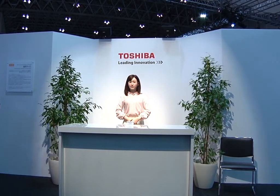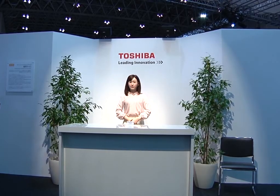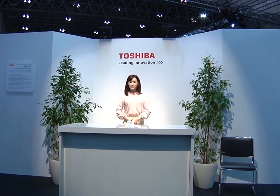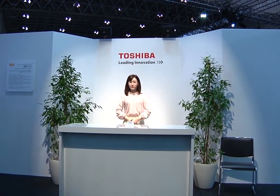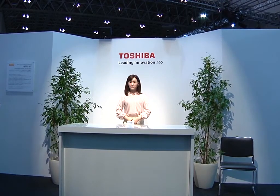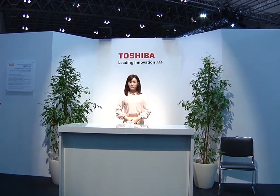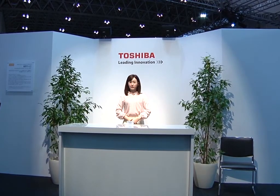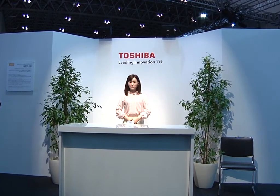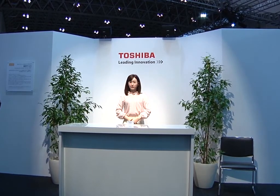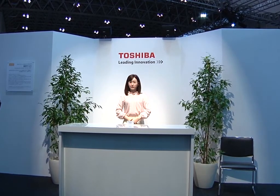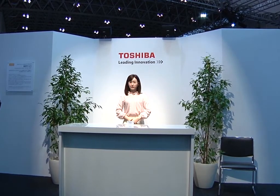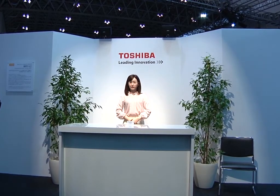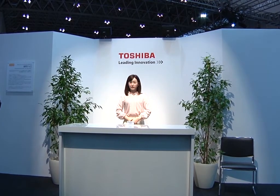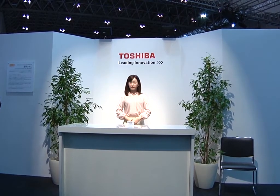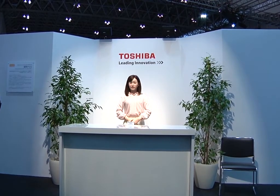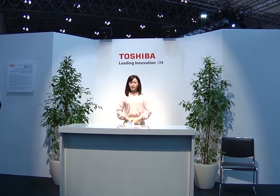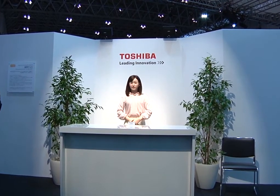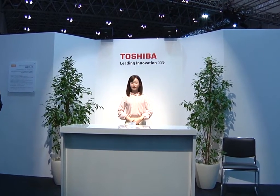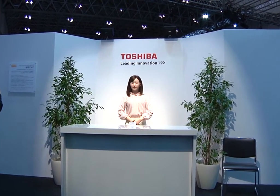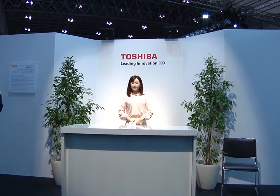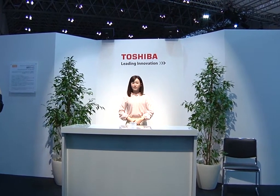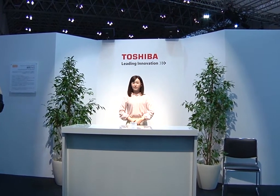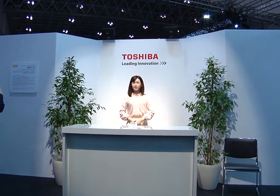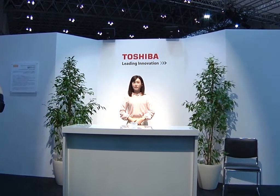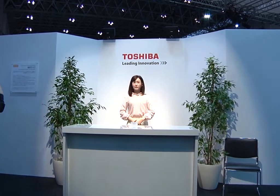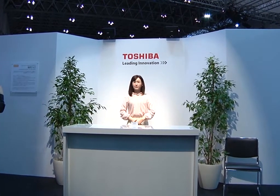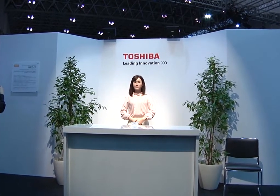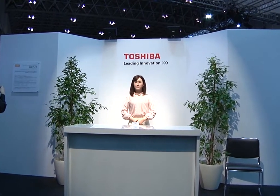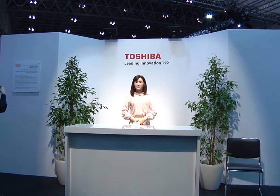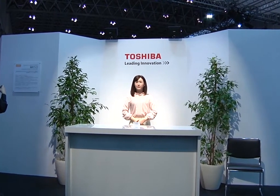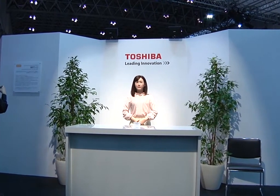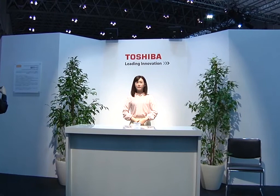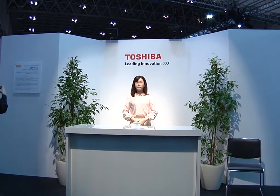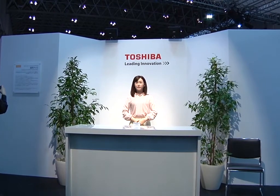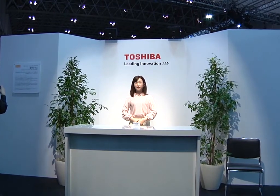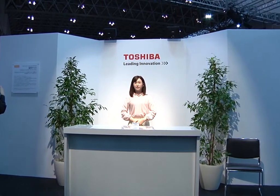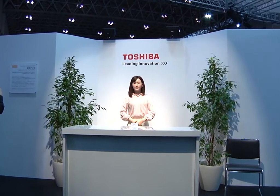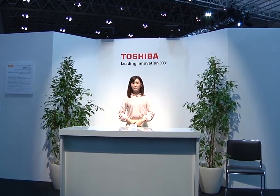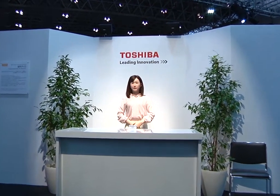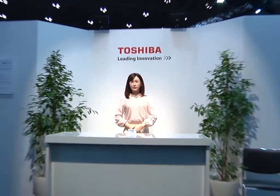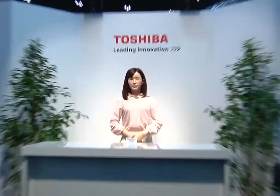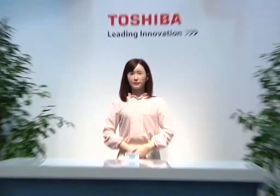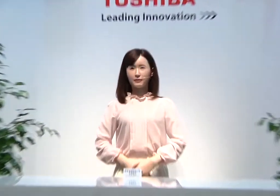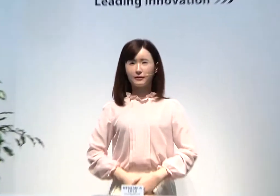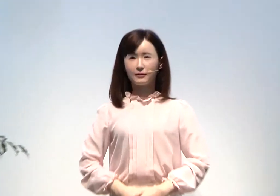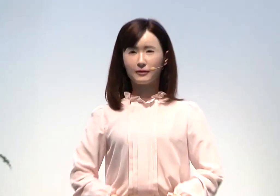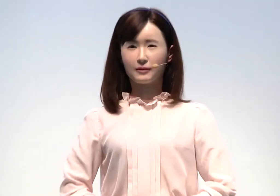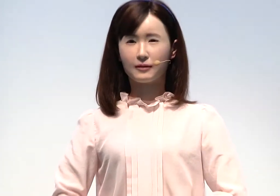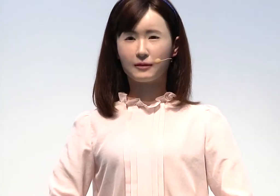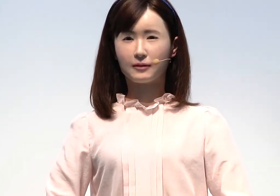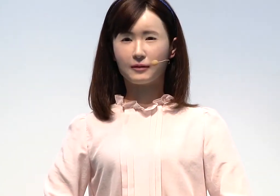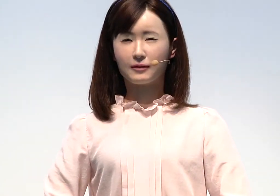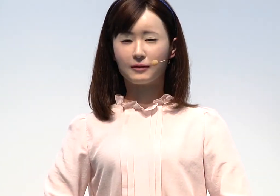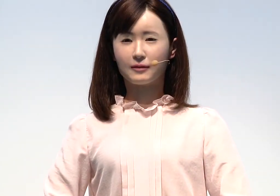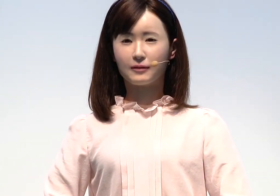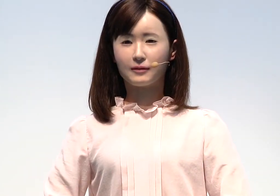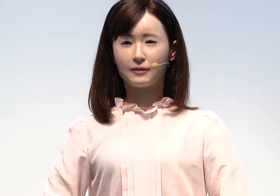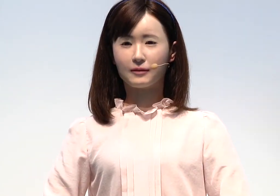Aiko Chihara is welcoming guests at Toshiba's booth at Ceatec outside Tokyo, but take a closer look. She's not human, but what the